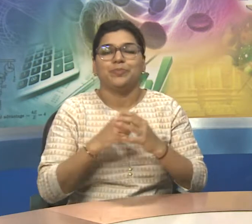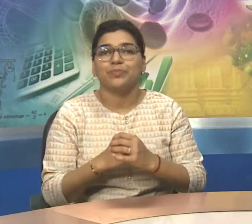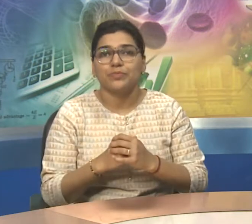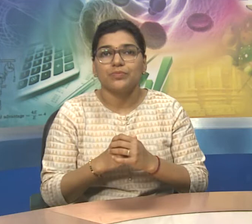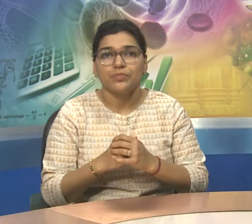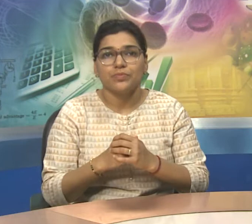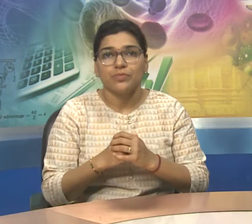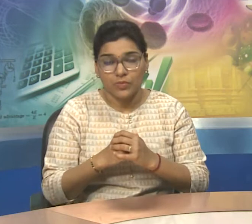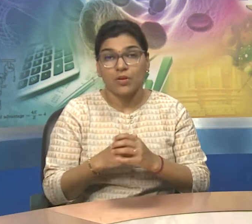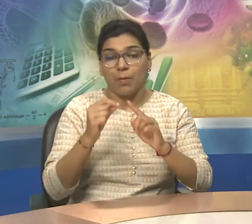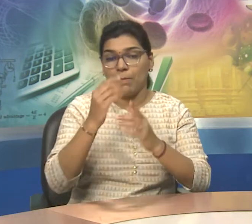a